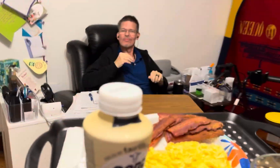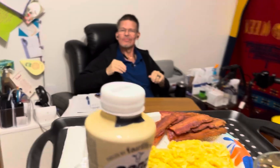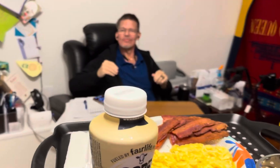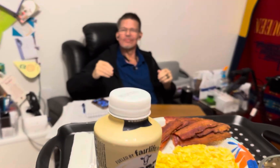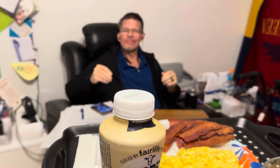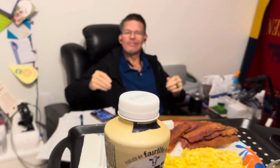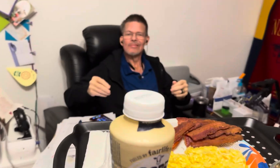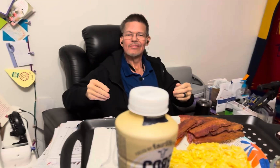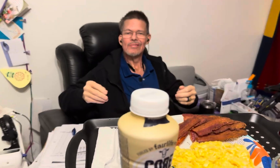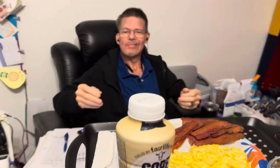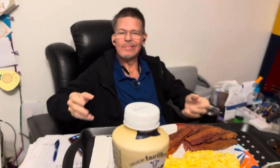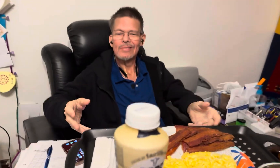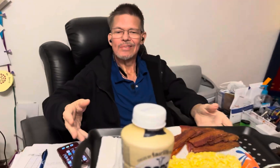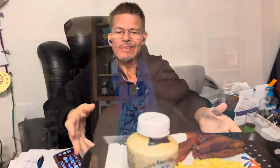I'm ready to eat.